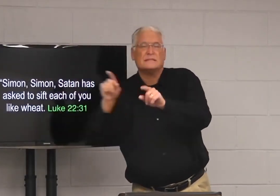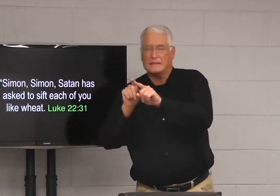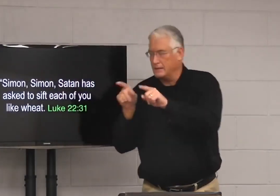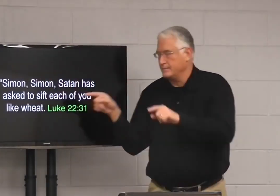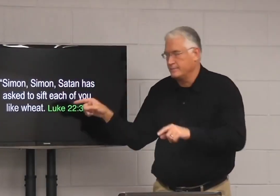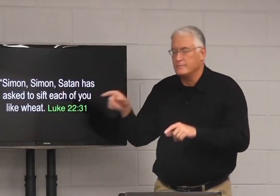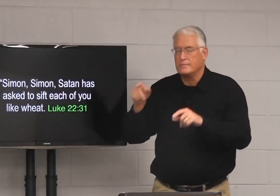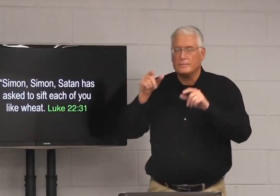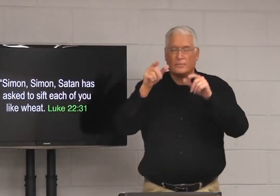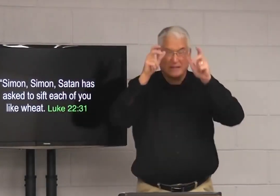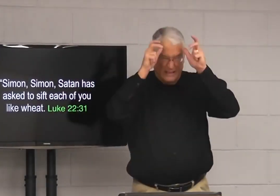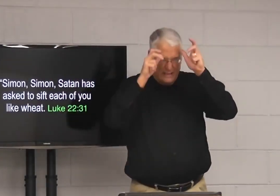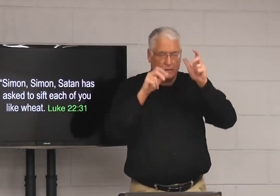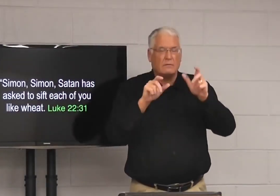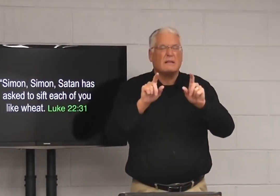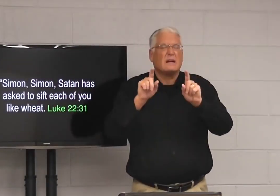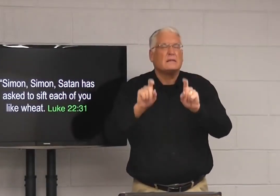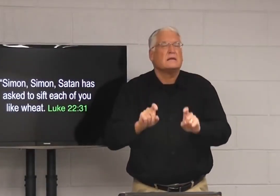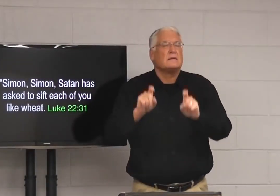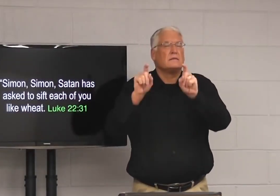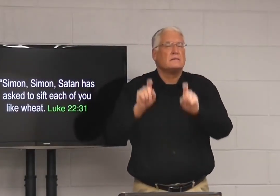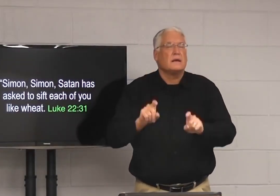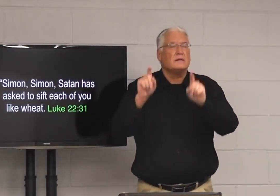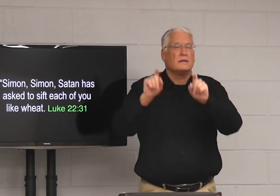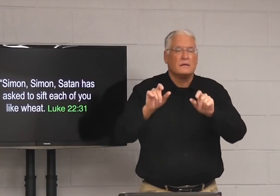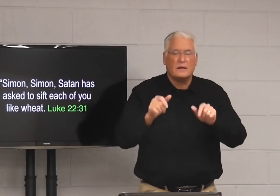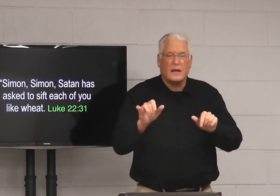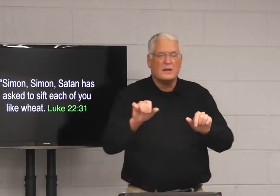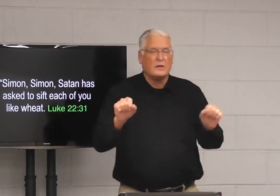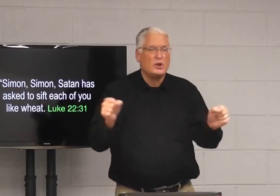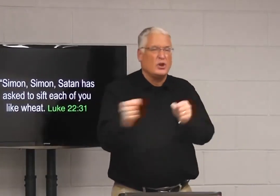You know that the grain is not in the hole. And this is a test.